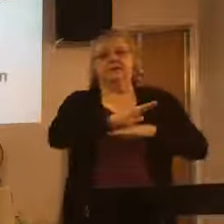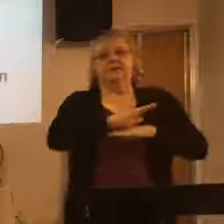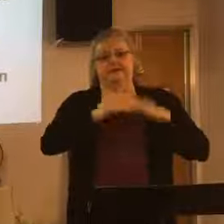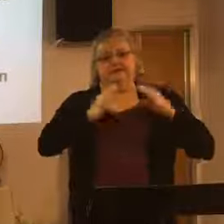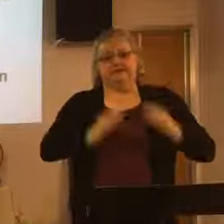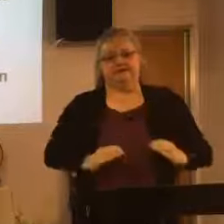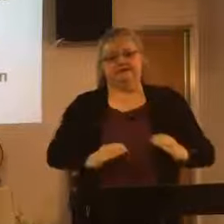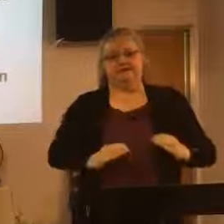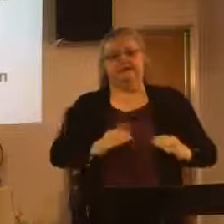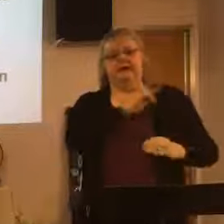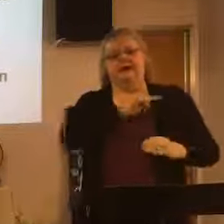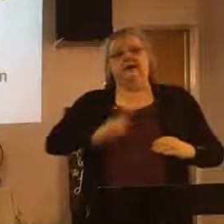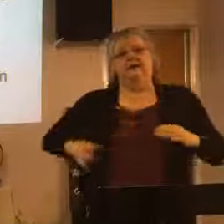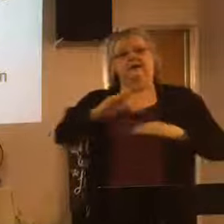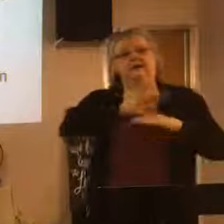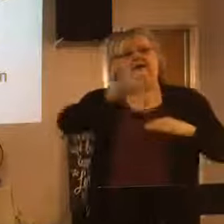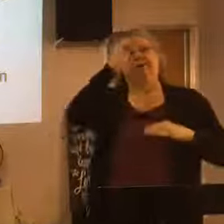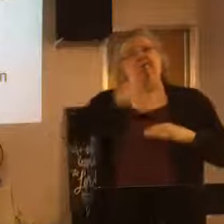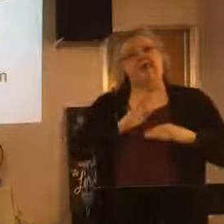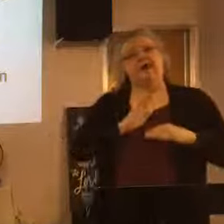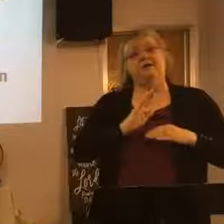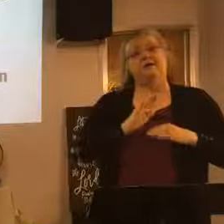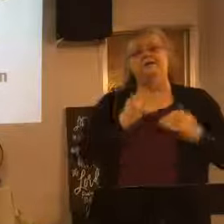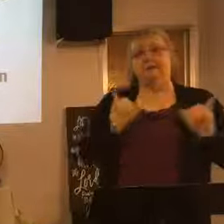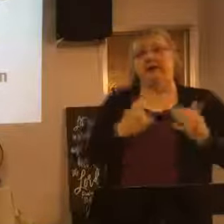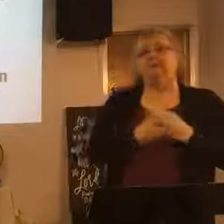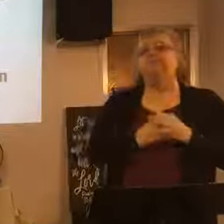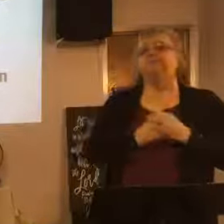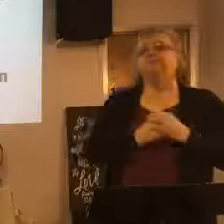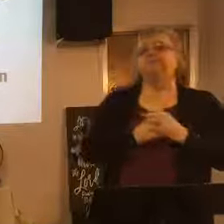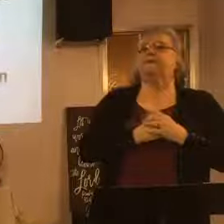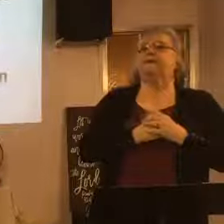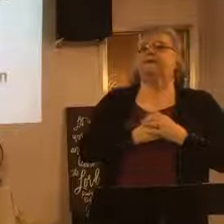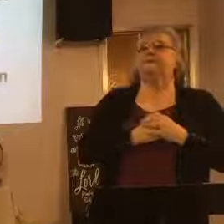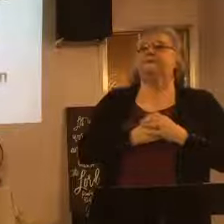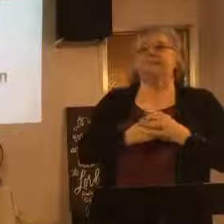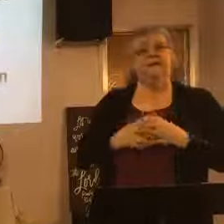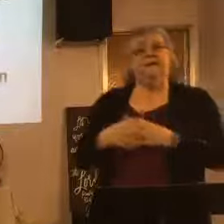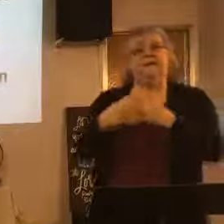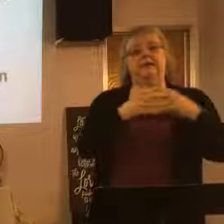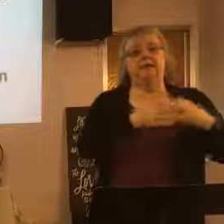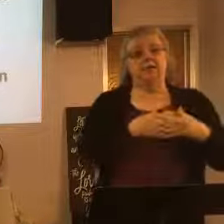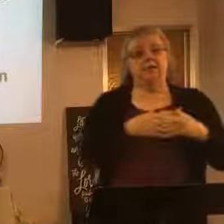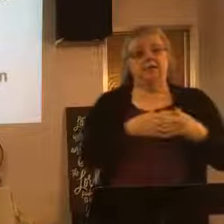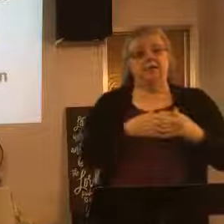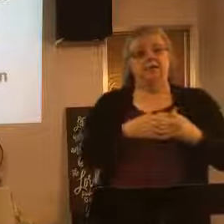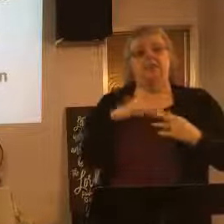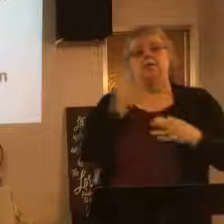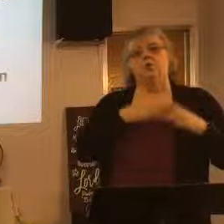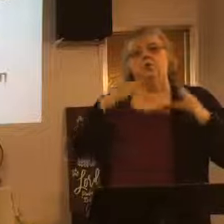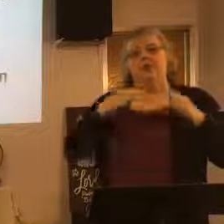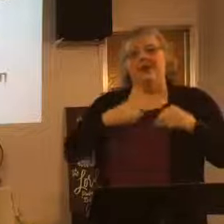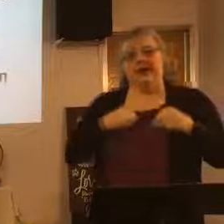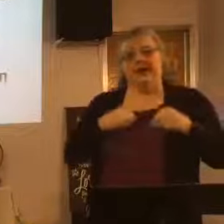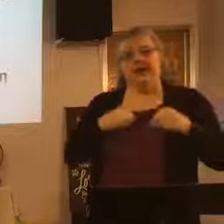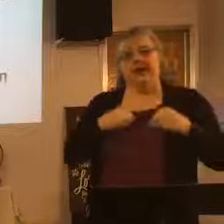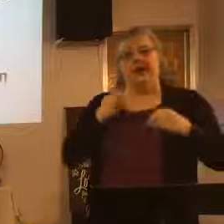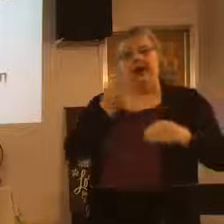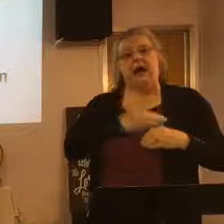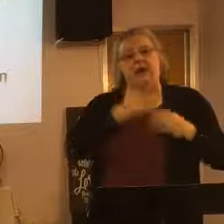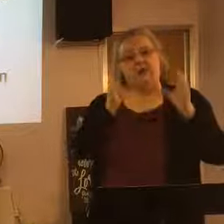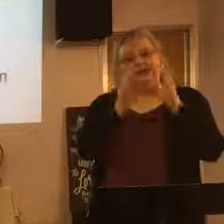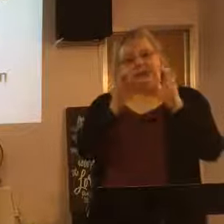citizen of the kingdom of God. Now, in the United States, we have the Constitution